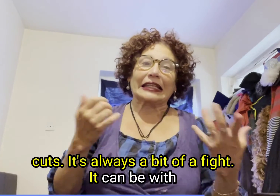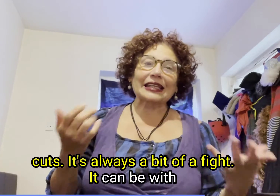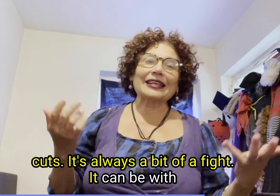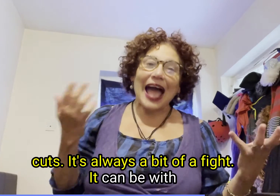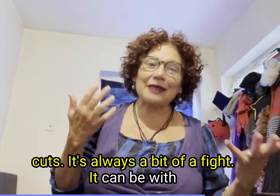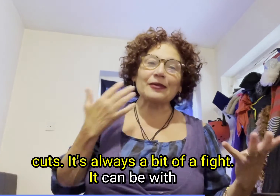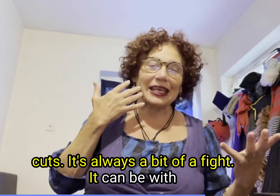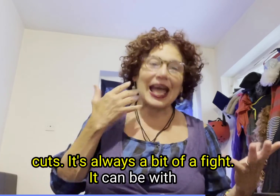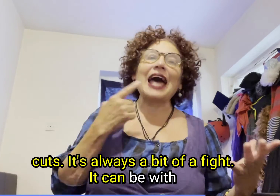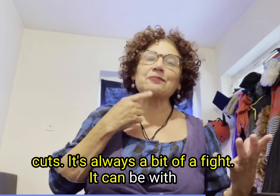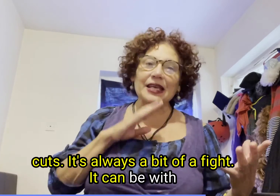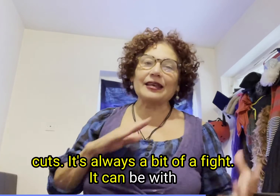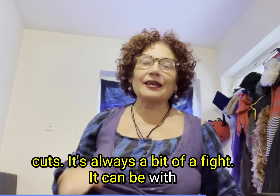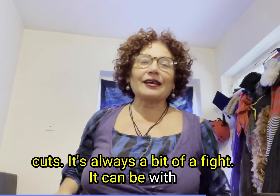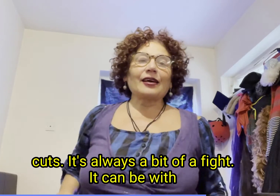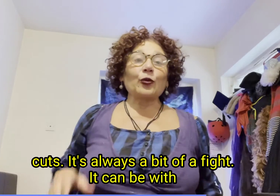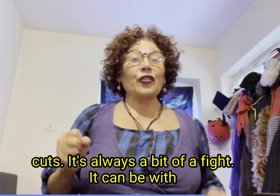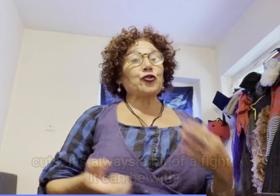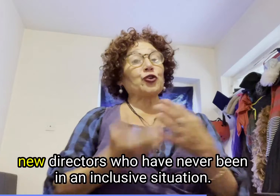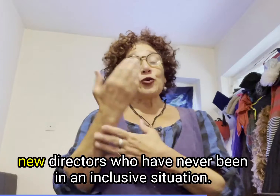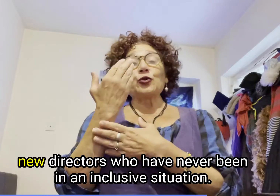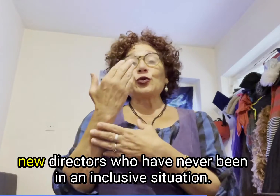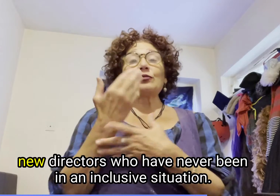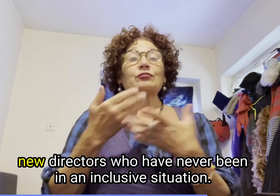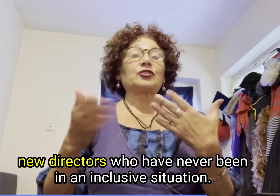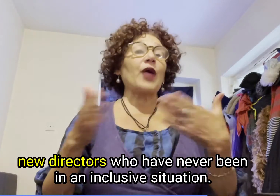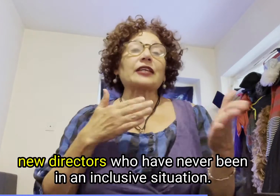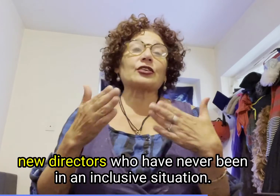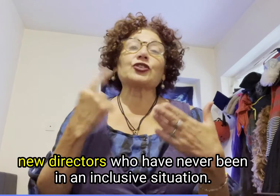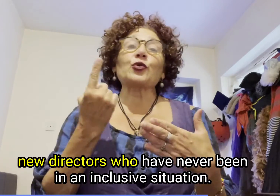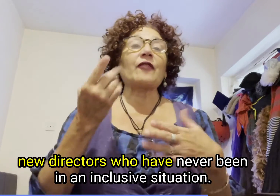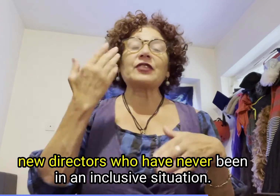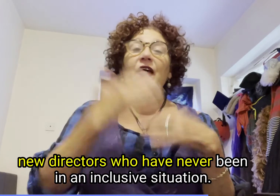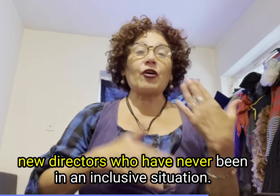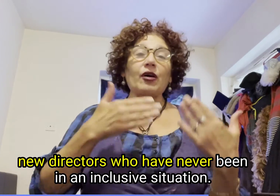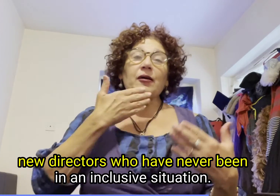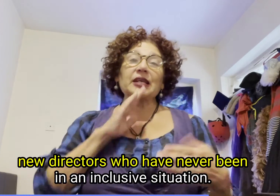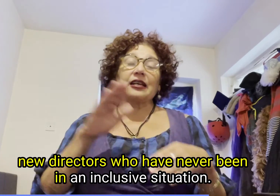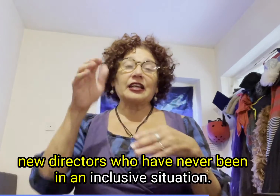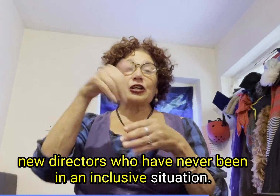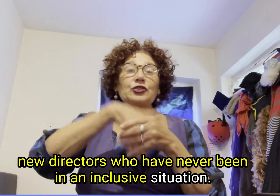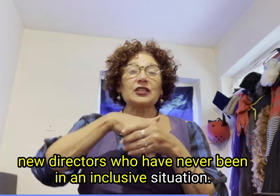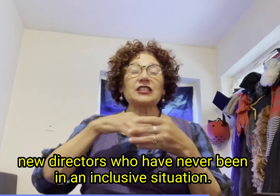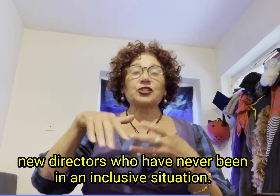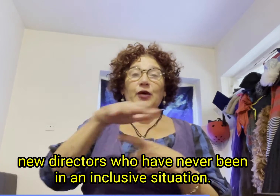It can be with new directors who have never been in an inclusive